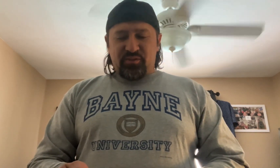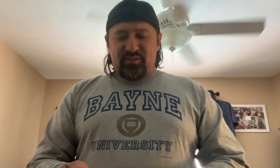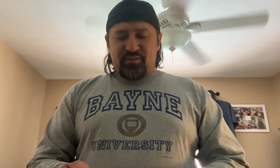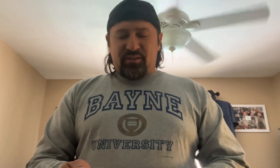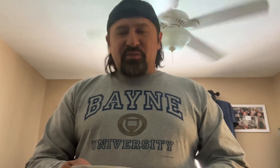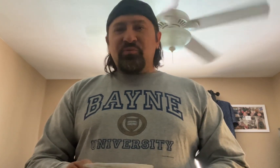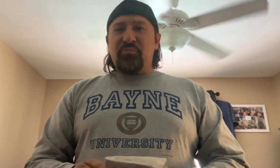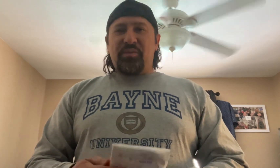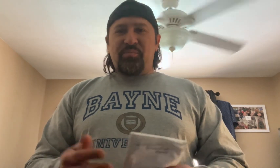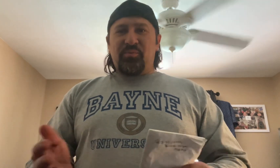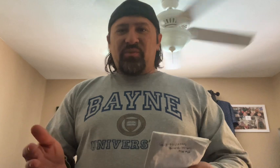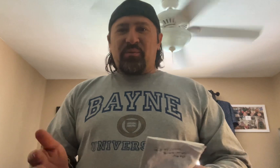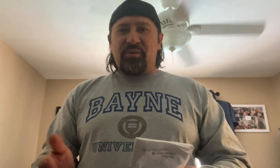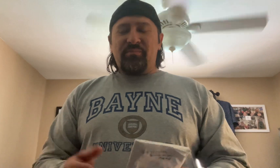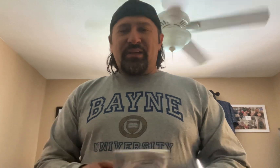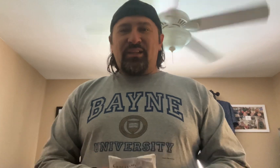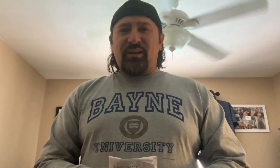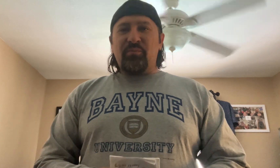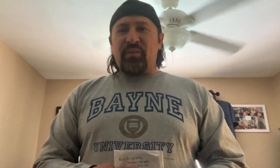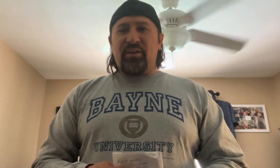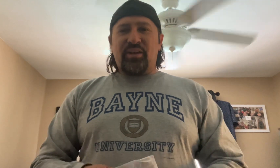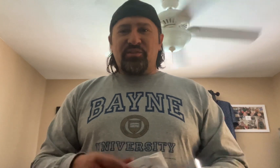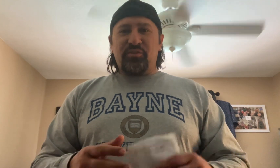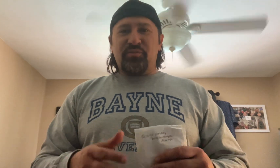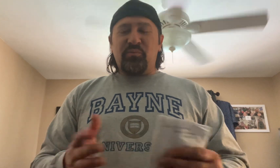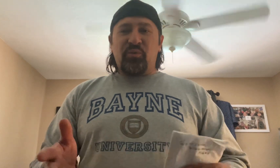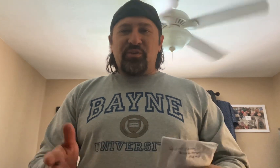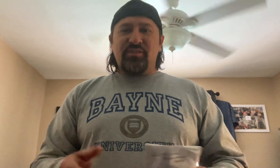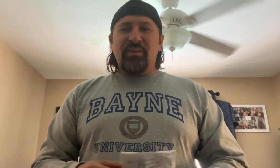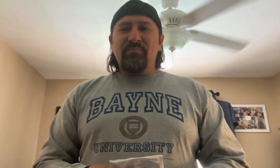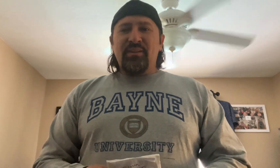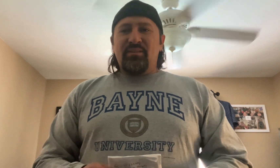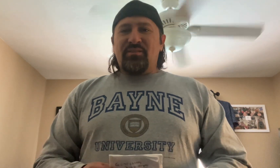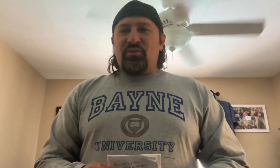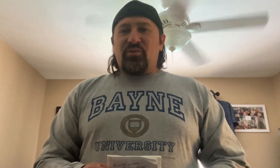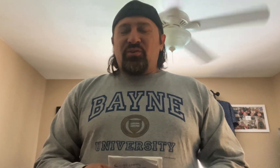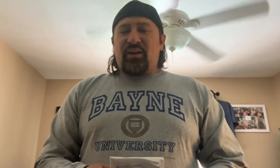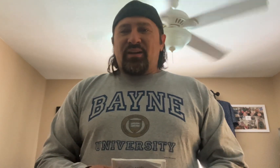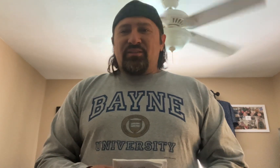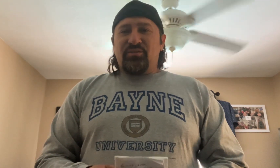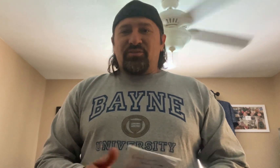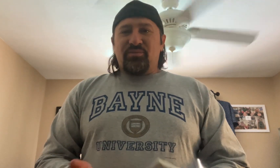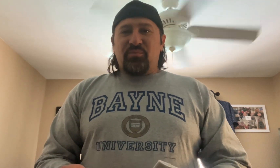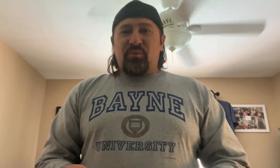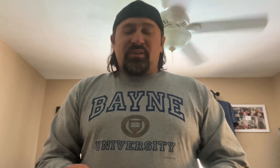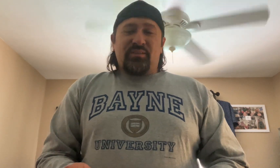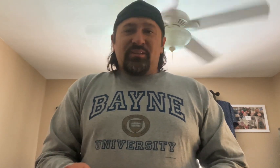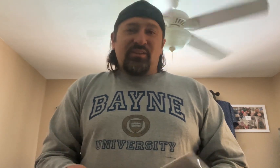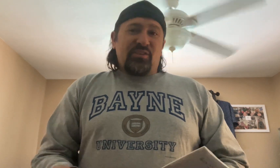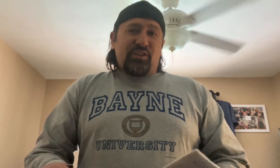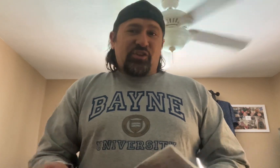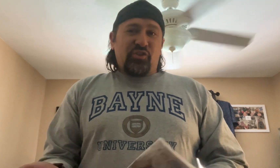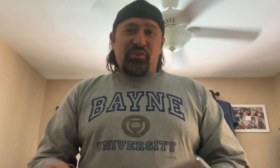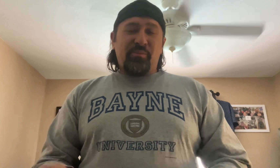insult rude people that were in my line without actually using words. So I learned what little I could